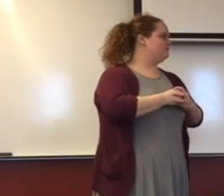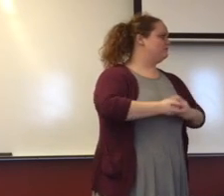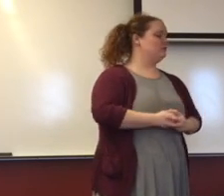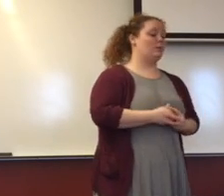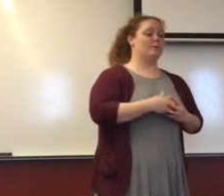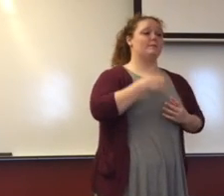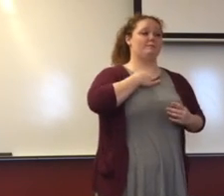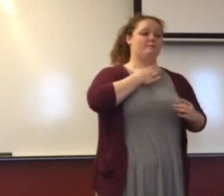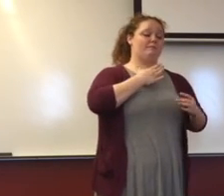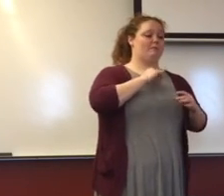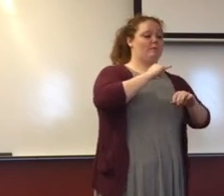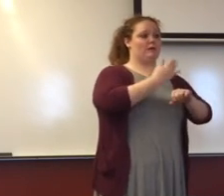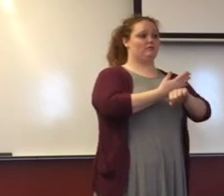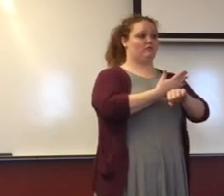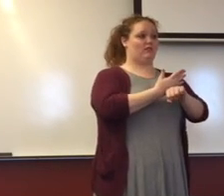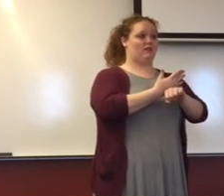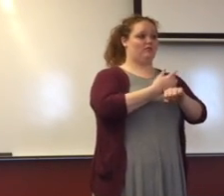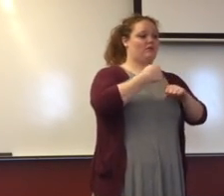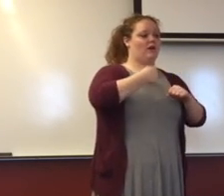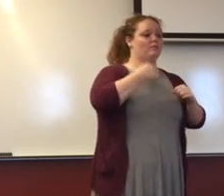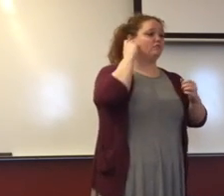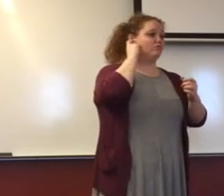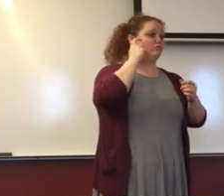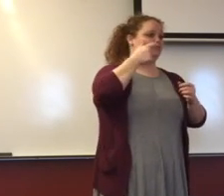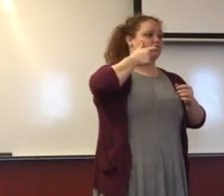so not only do I have a lot of information that I